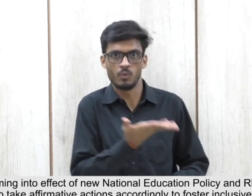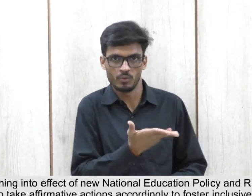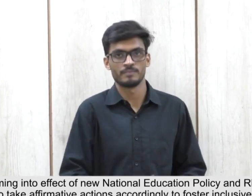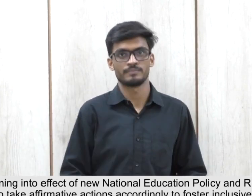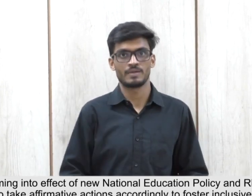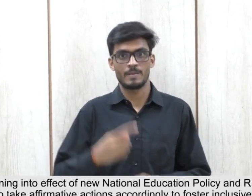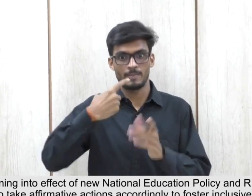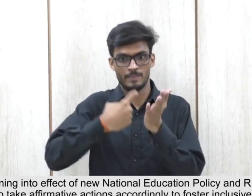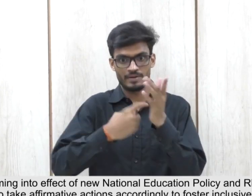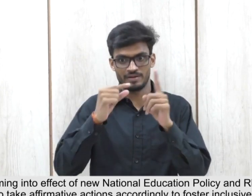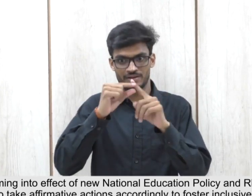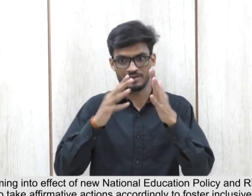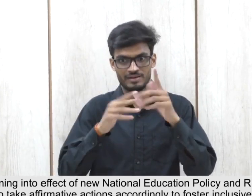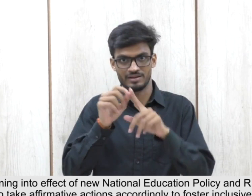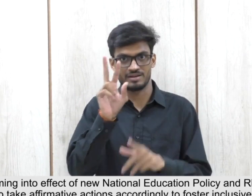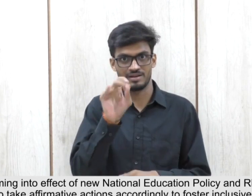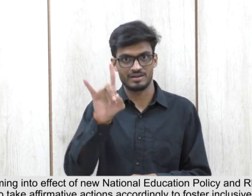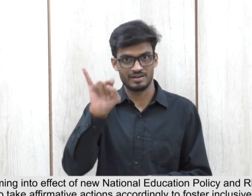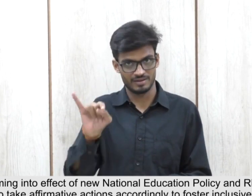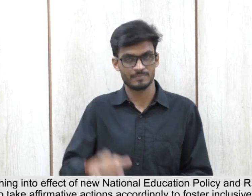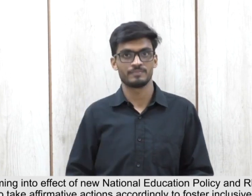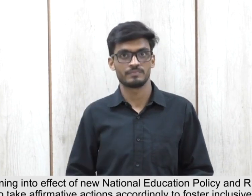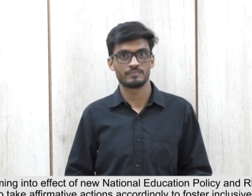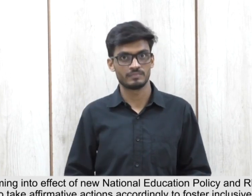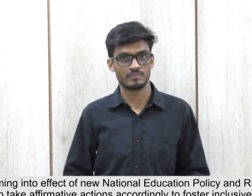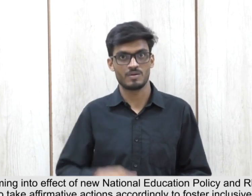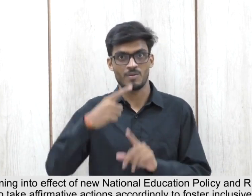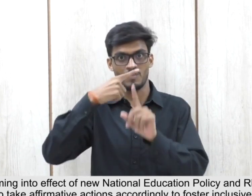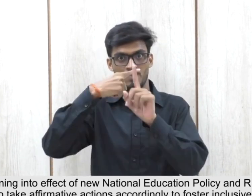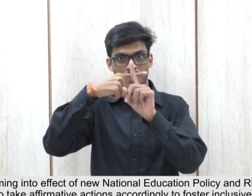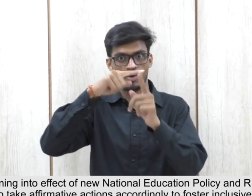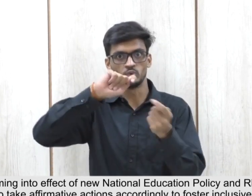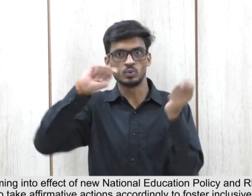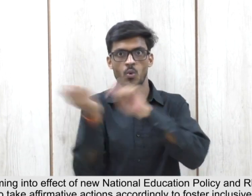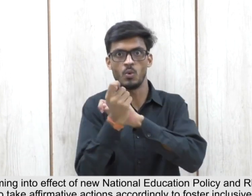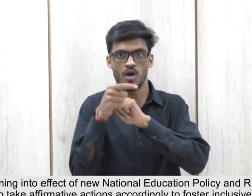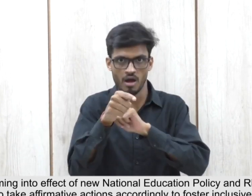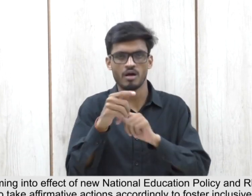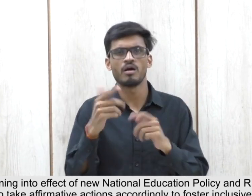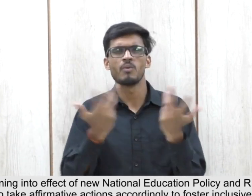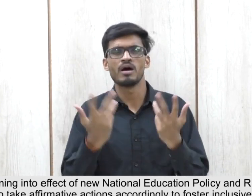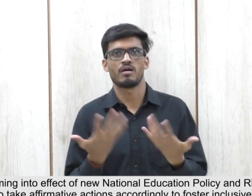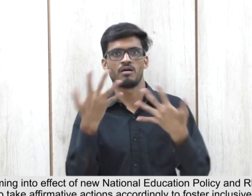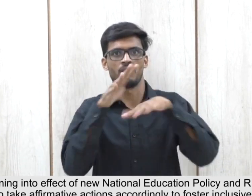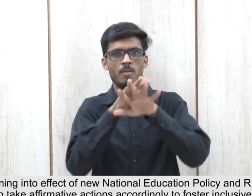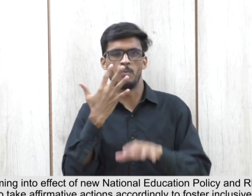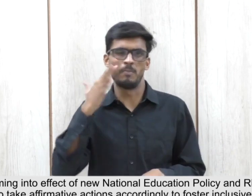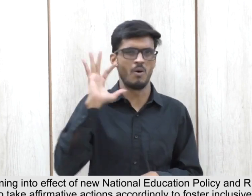new National Education Policy and RPWD Act 2016, there is a need to take affirmative actions accordingly